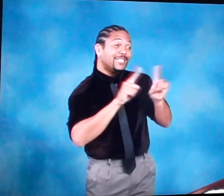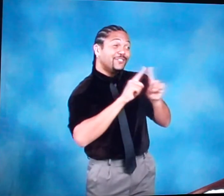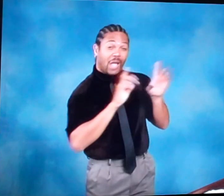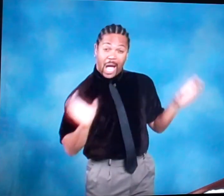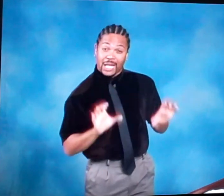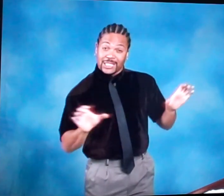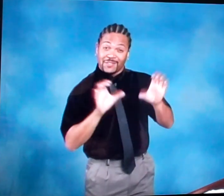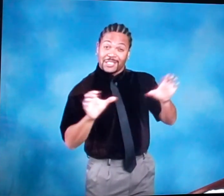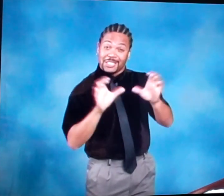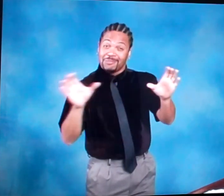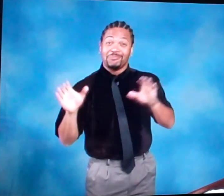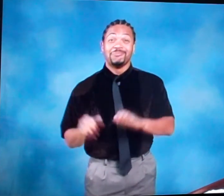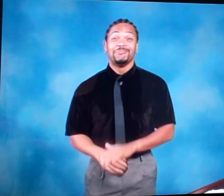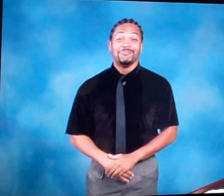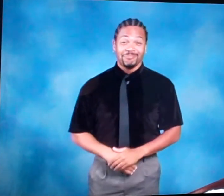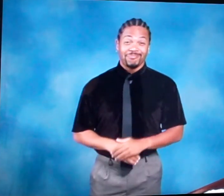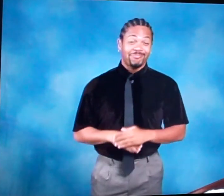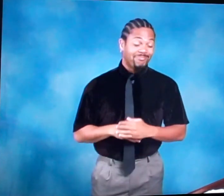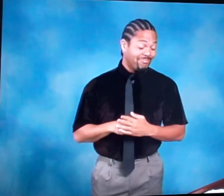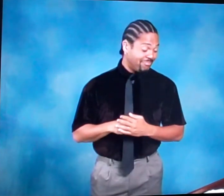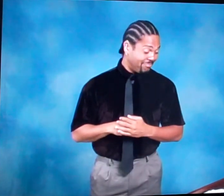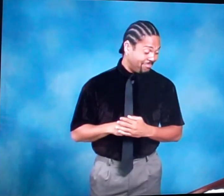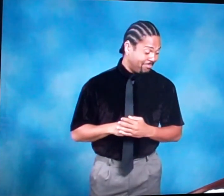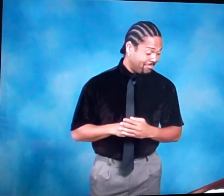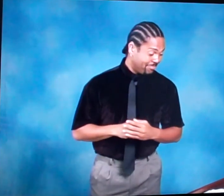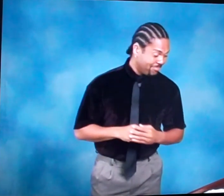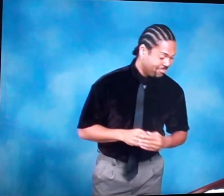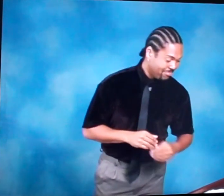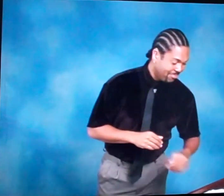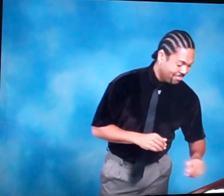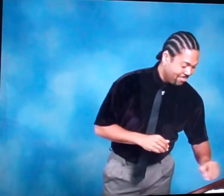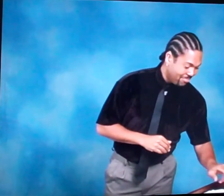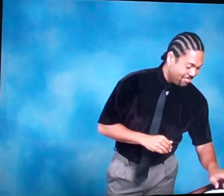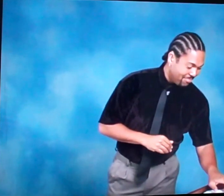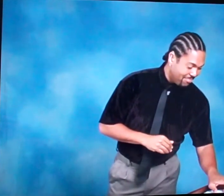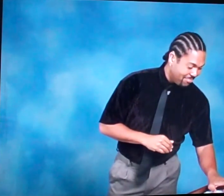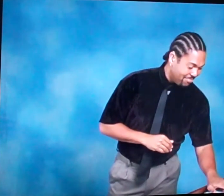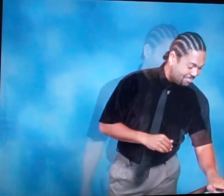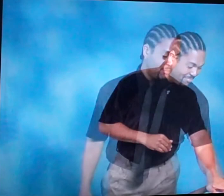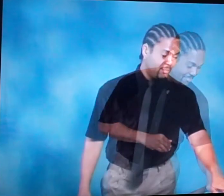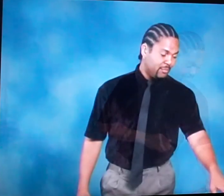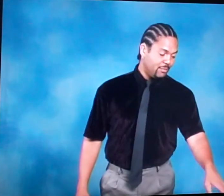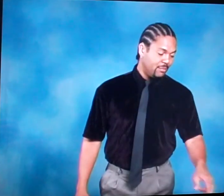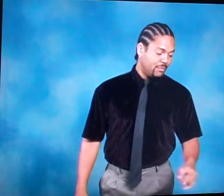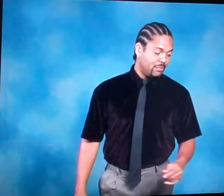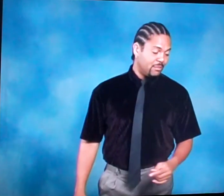And you'll meet the PA, the person in charge of all the activities, and you guys will have a lot of fun.